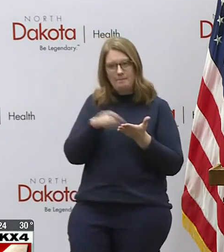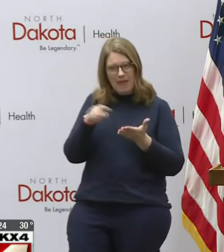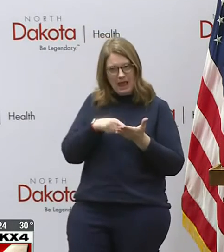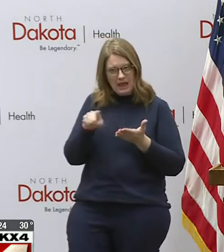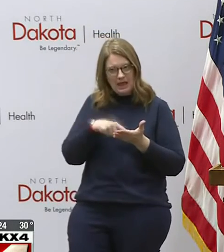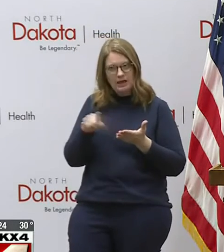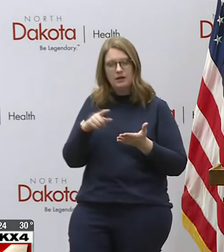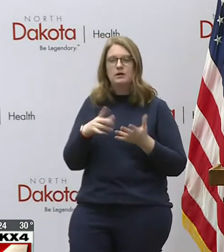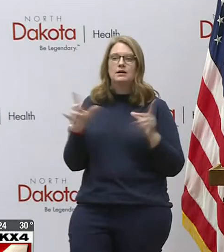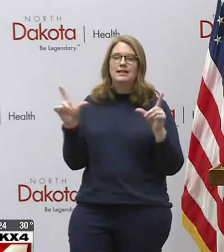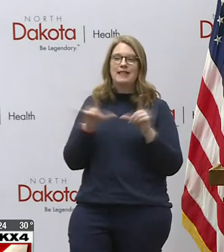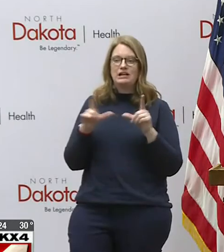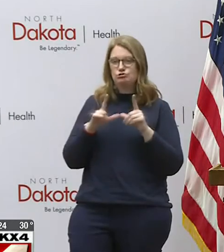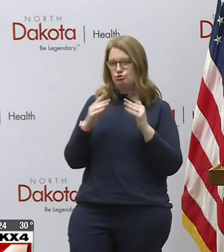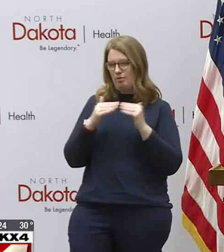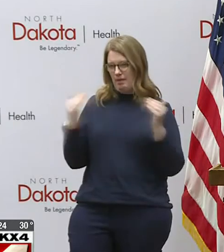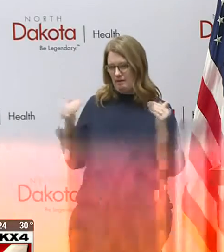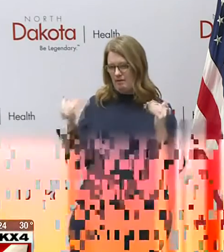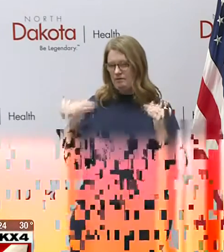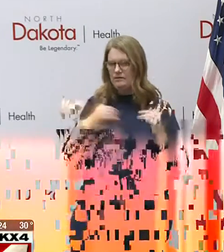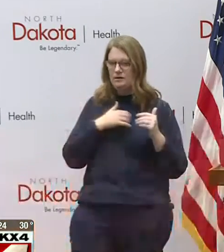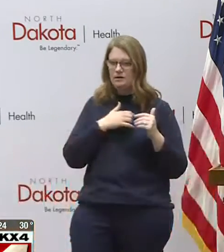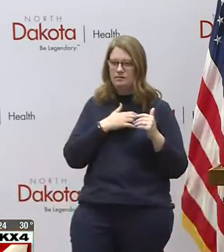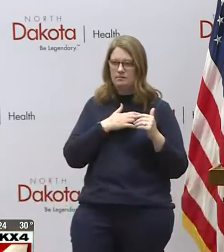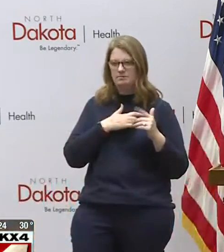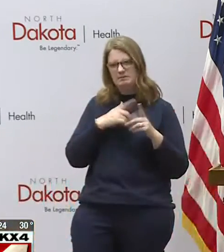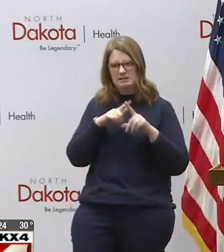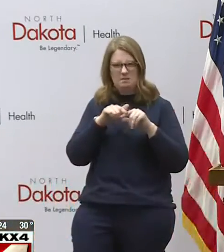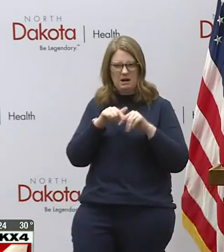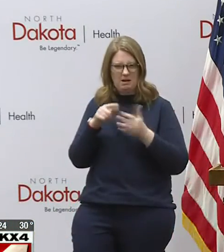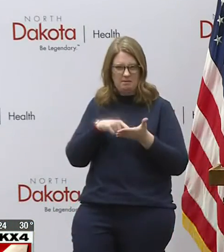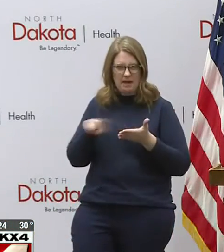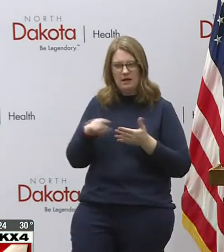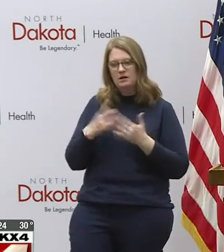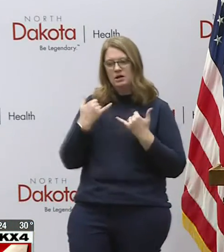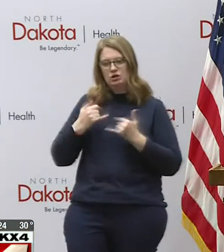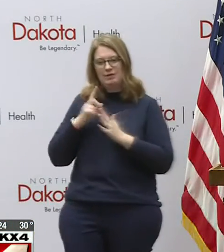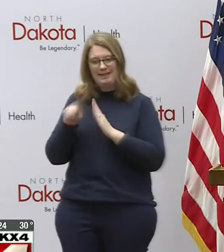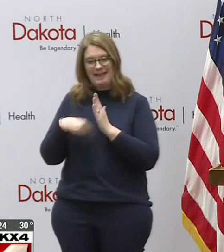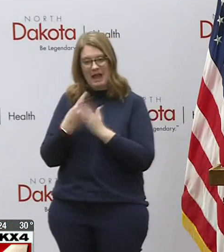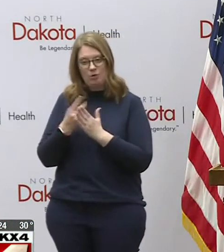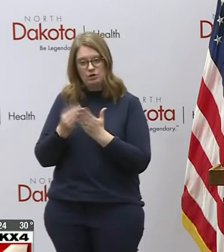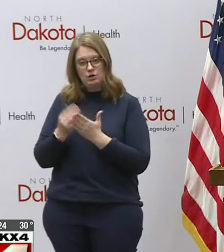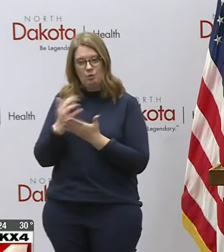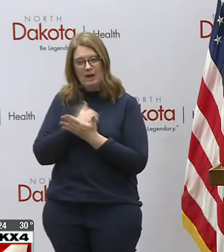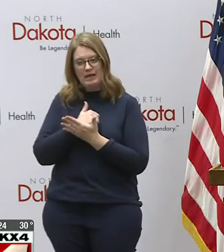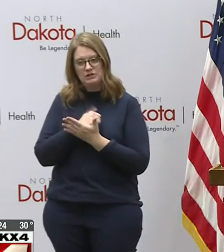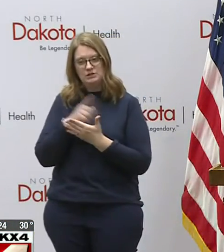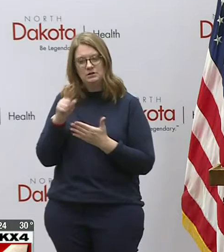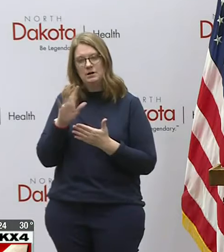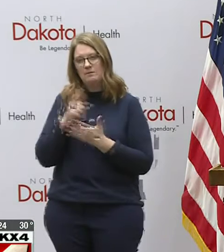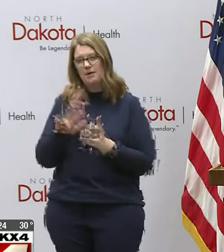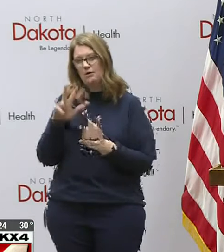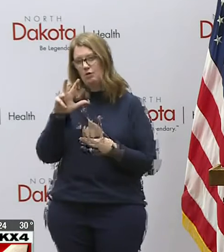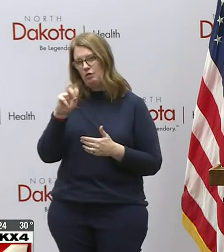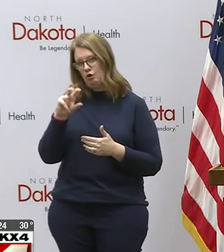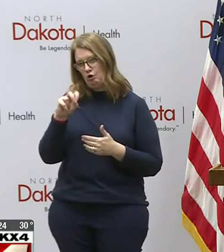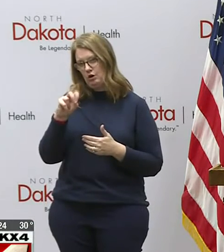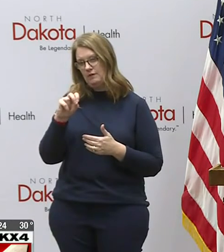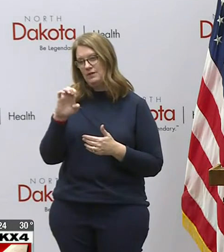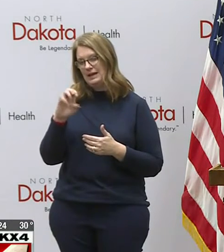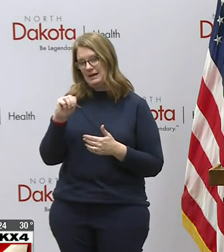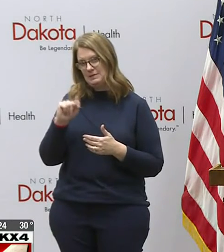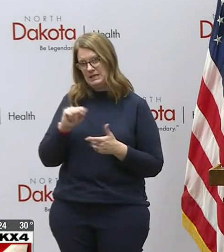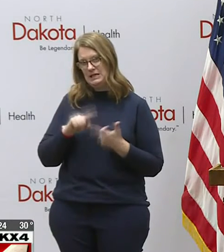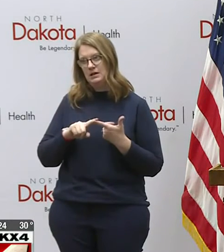for the state to reach 5,000 cases in just 3 weeks to double that number. Burgum indicated that the state's 6 largest hospitals will be